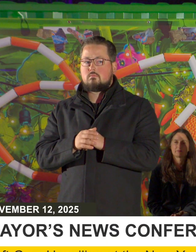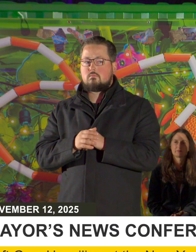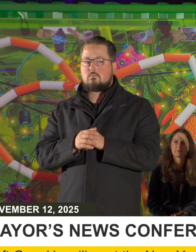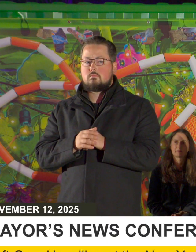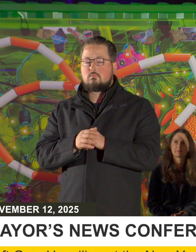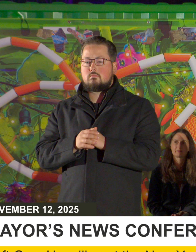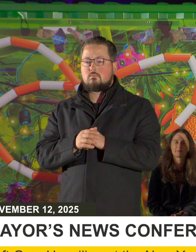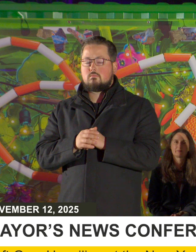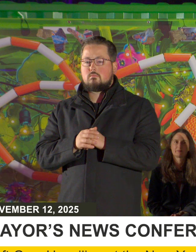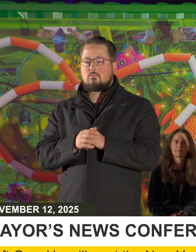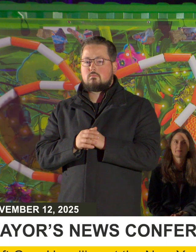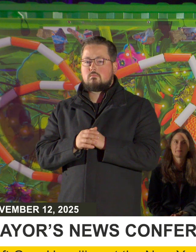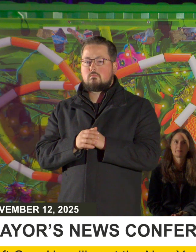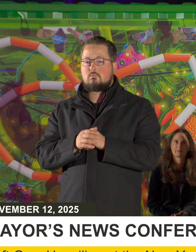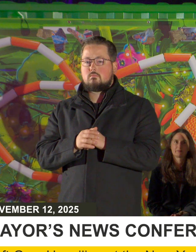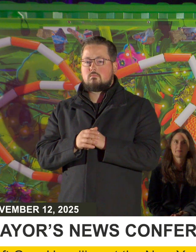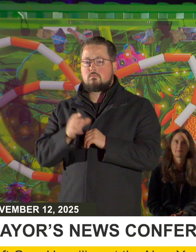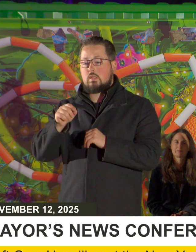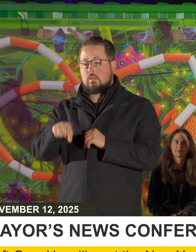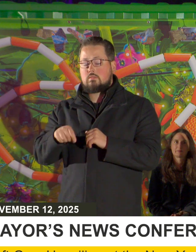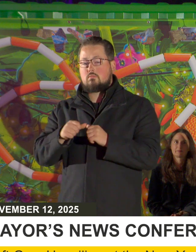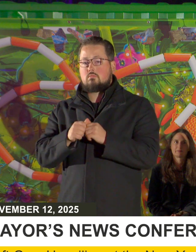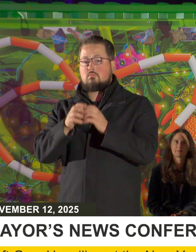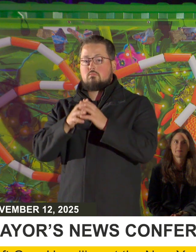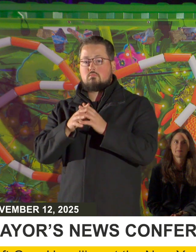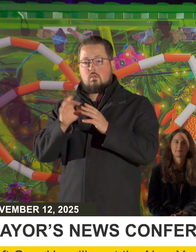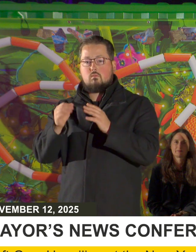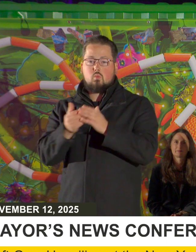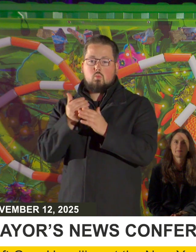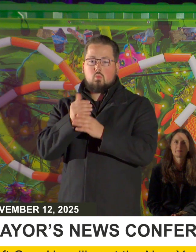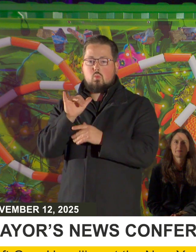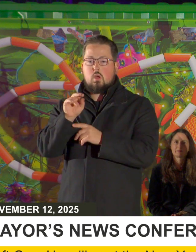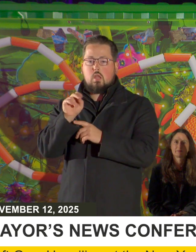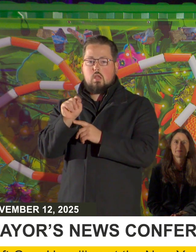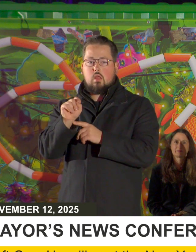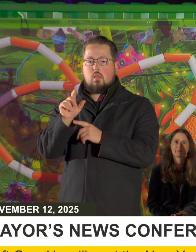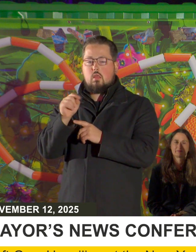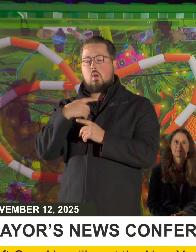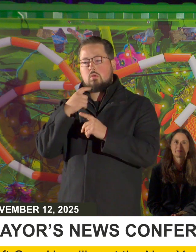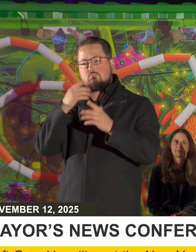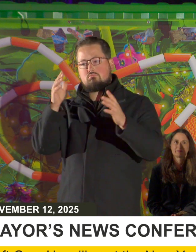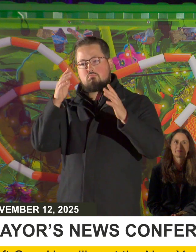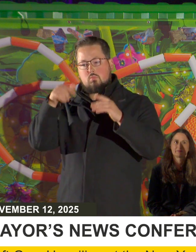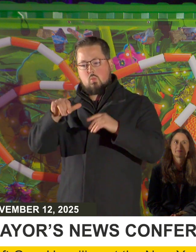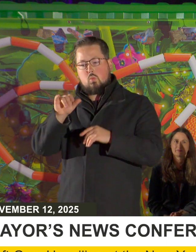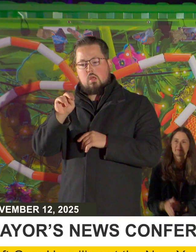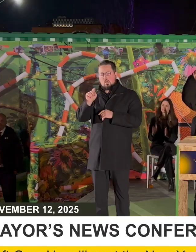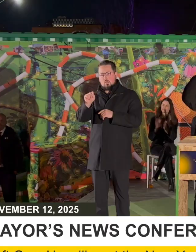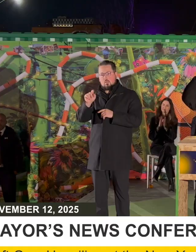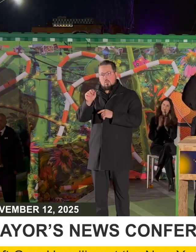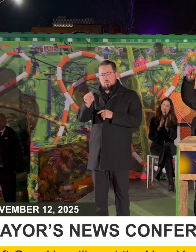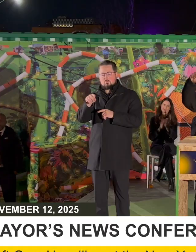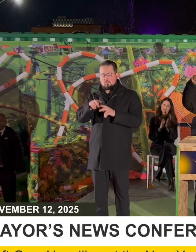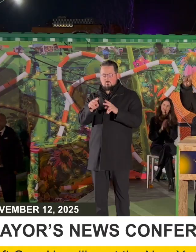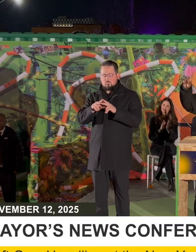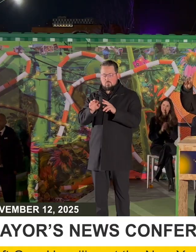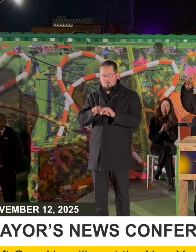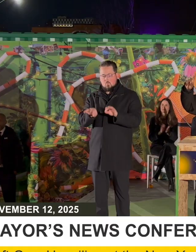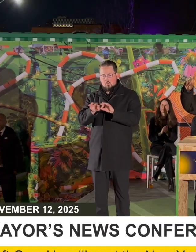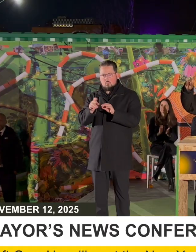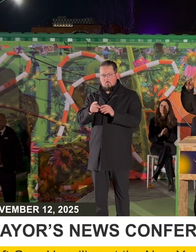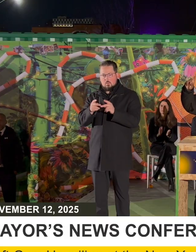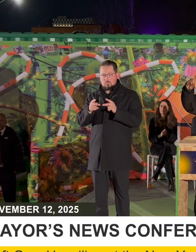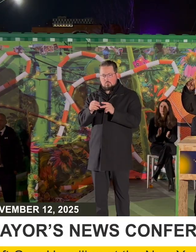the site of new Why Not Lot. So I want to give applause for the Why Not Lot. The Why Not Lot is such an important place in